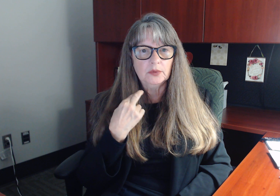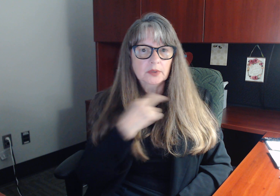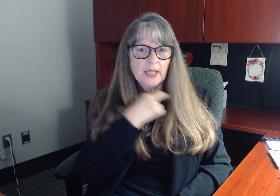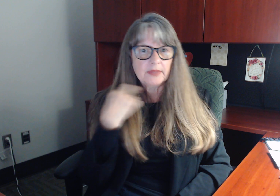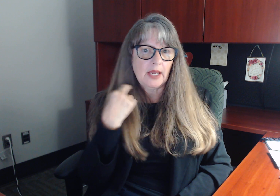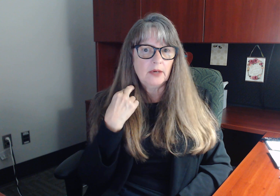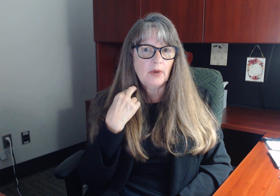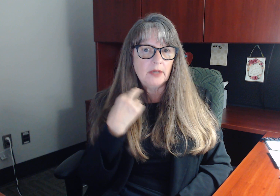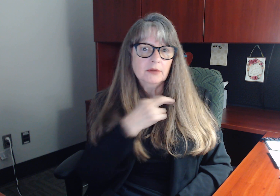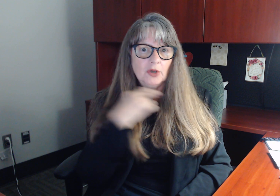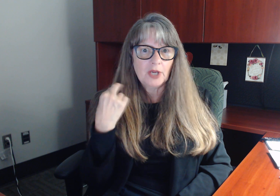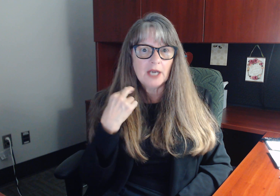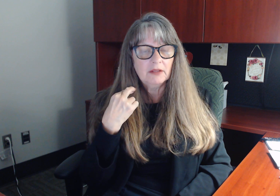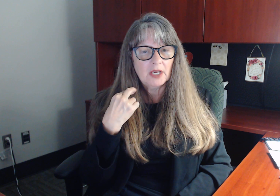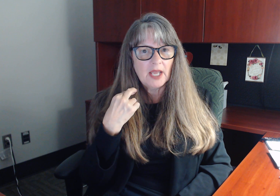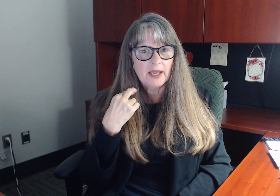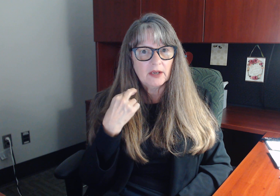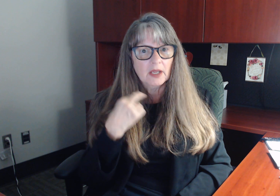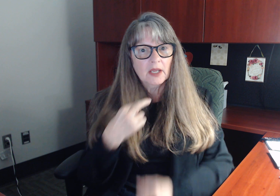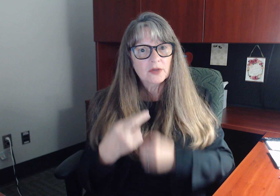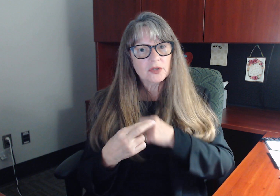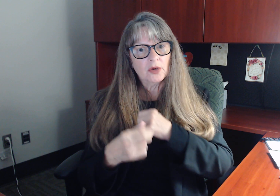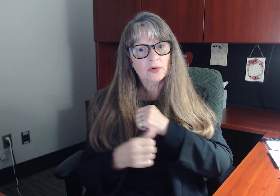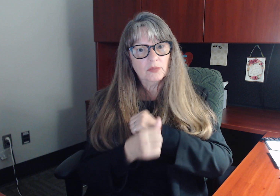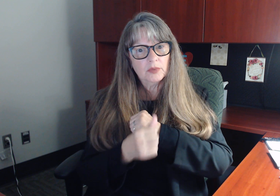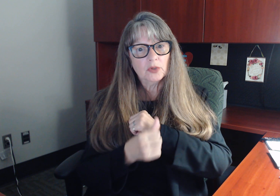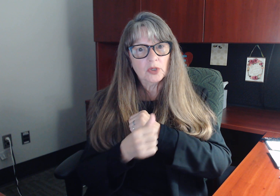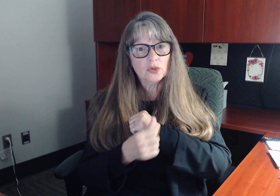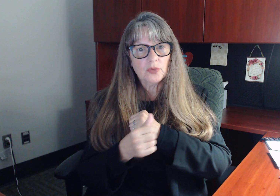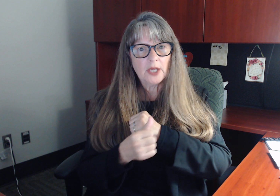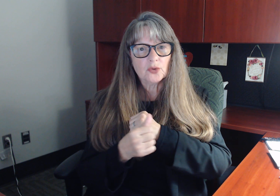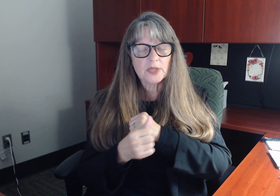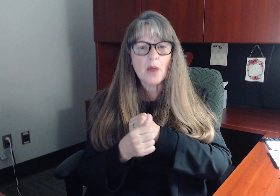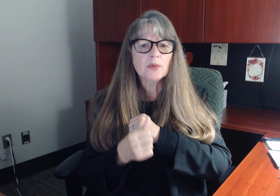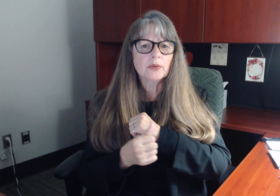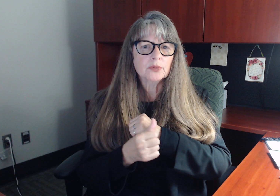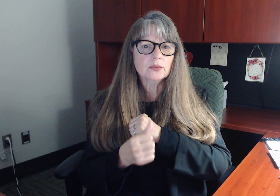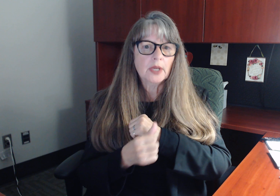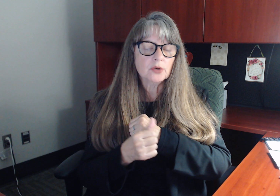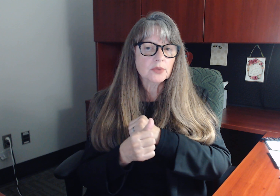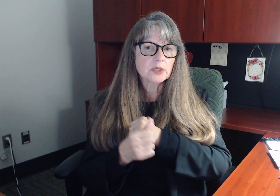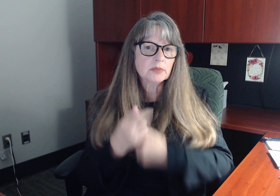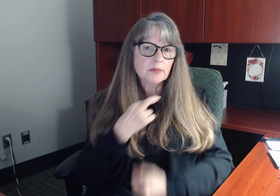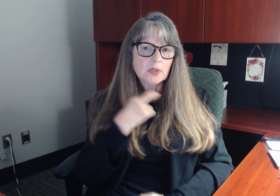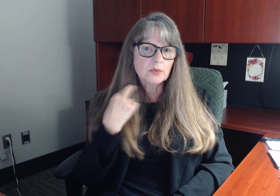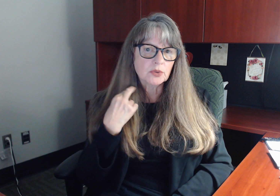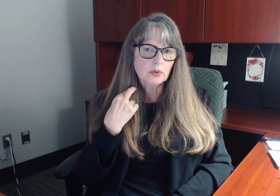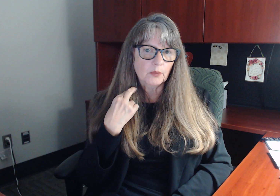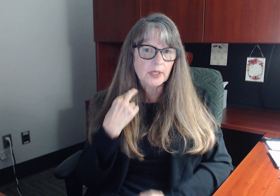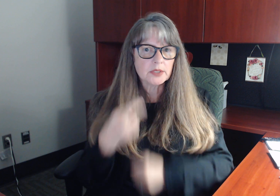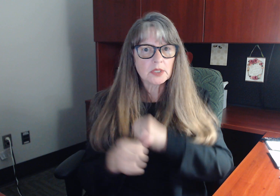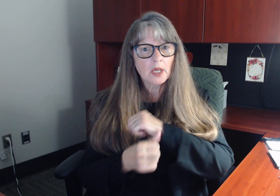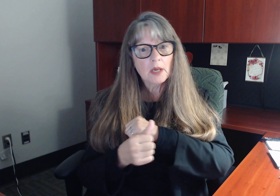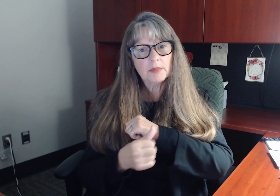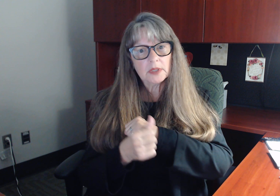at that, right? Cutting the neck. So you can do dangerous. I would rather do dangerous. Sometimes I would do a risk, but this